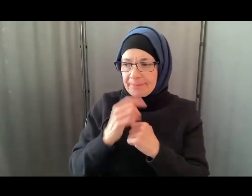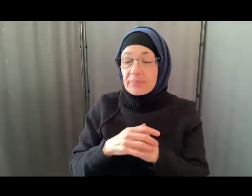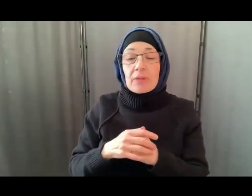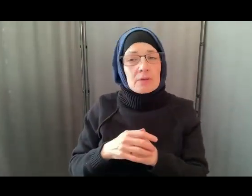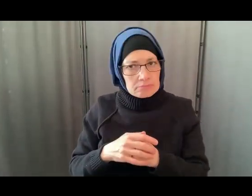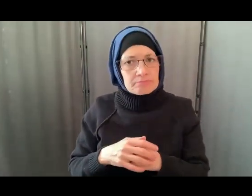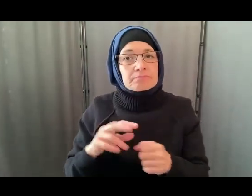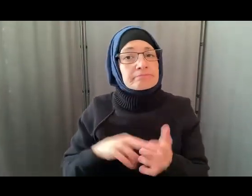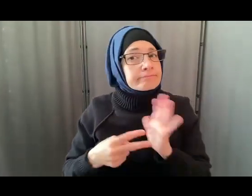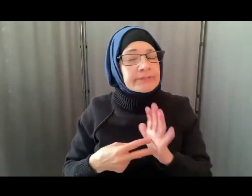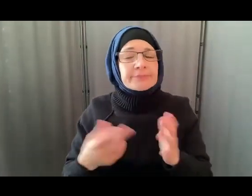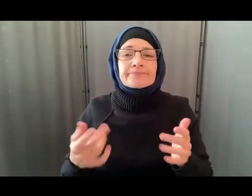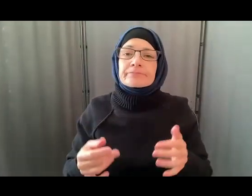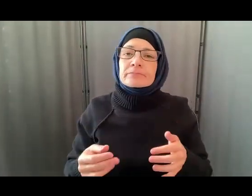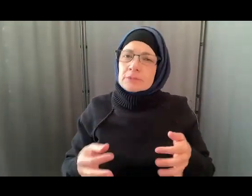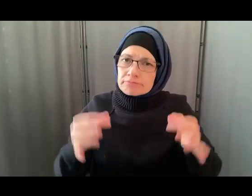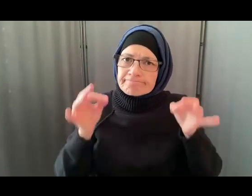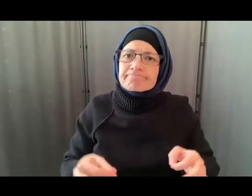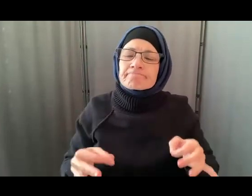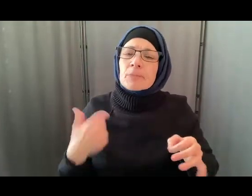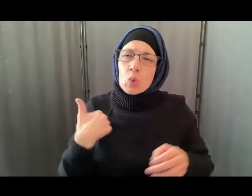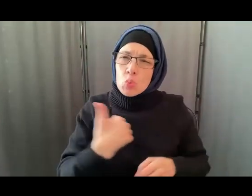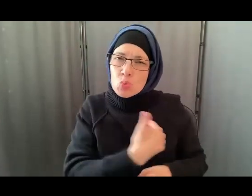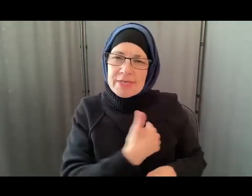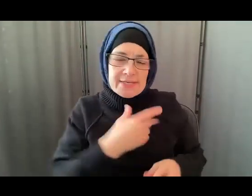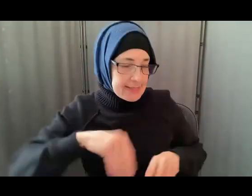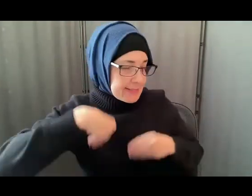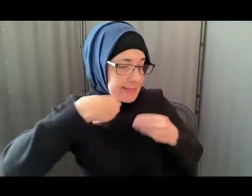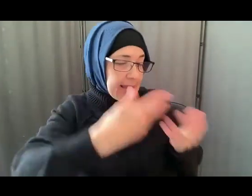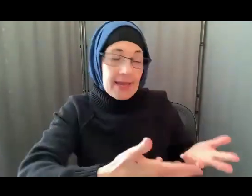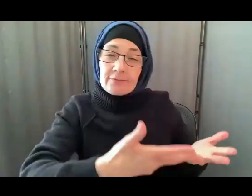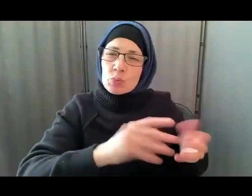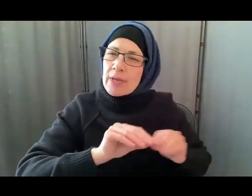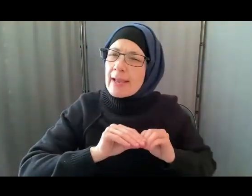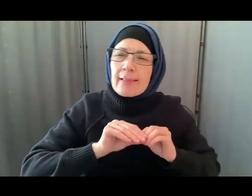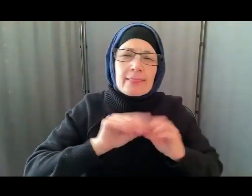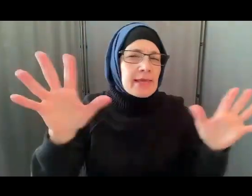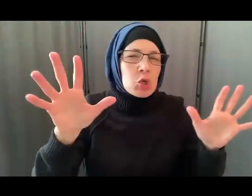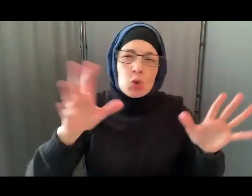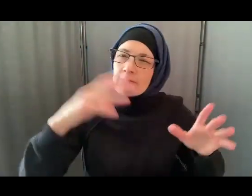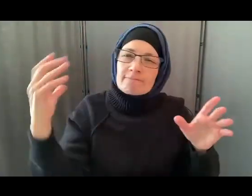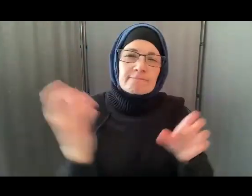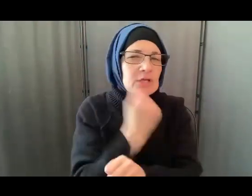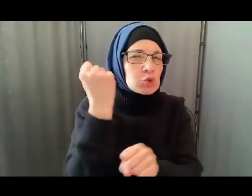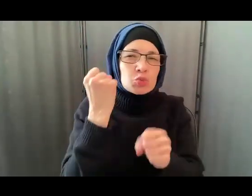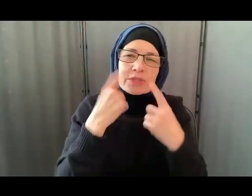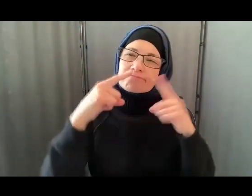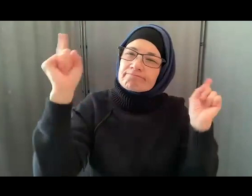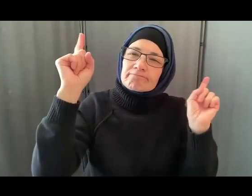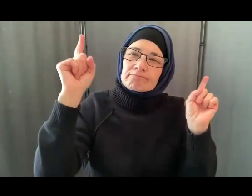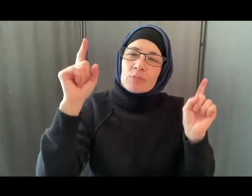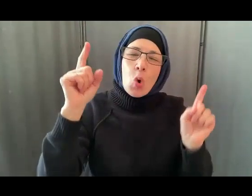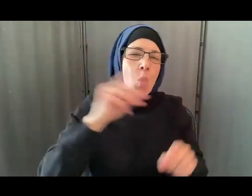Certainly, we have given you a clear victory, O Muhammad sallallahu alayhi wasallam.